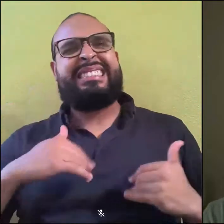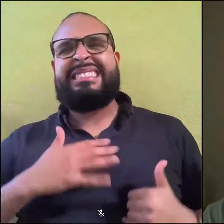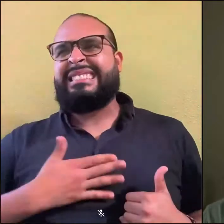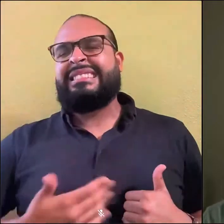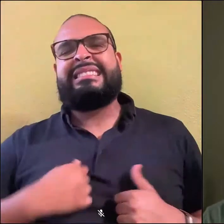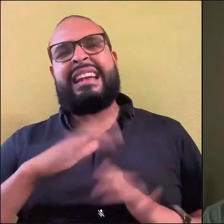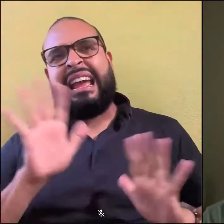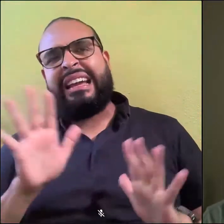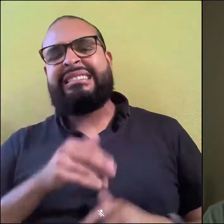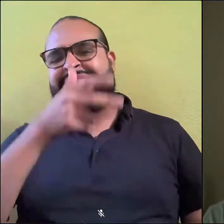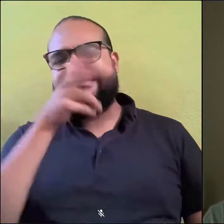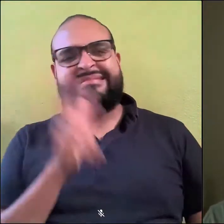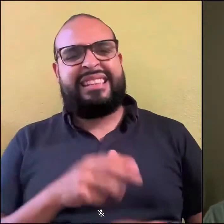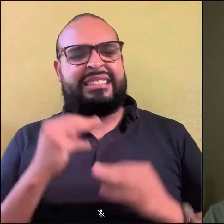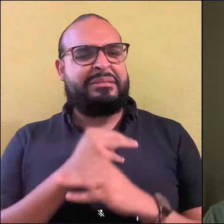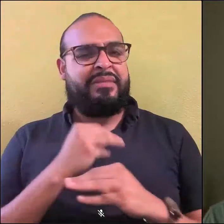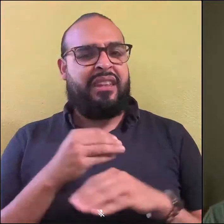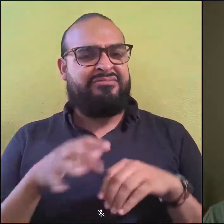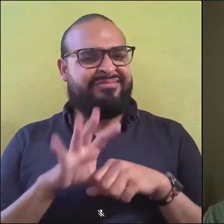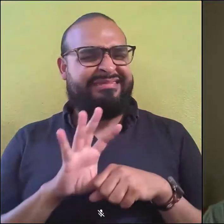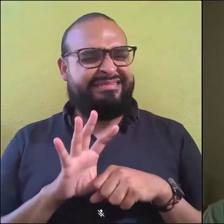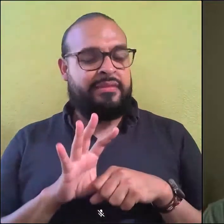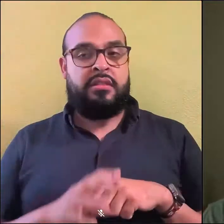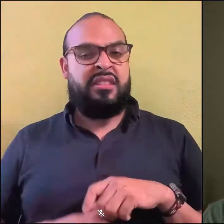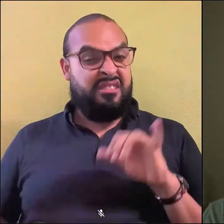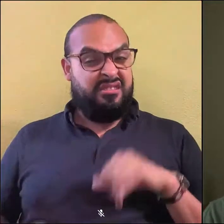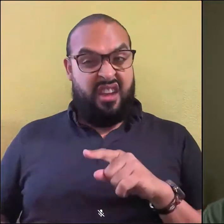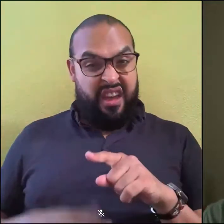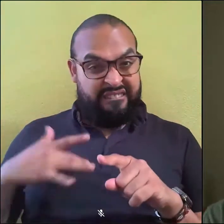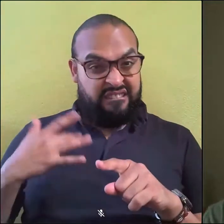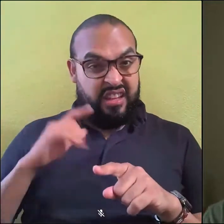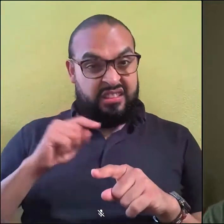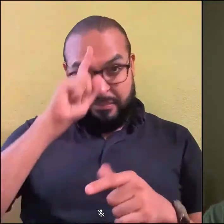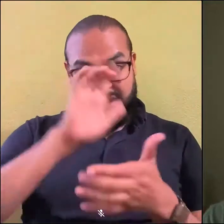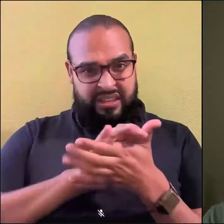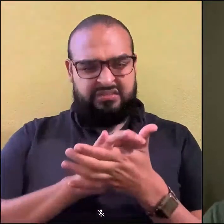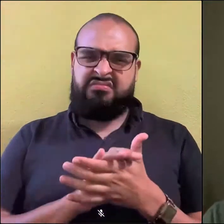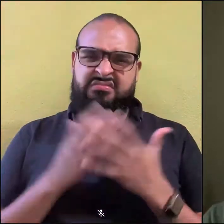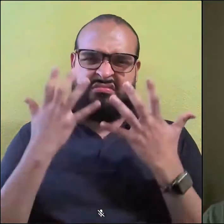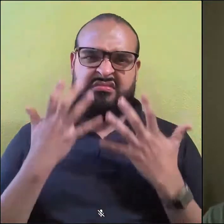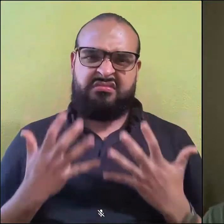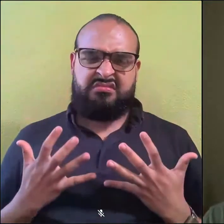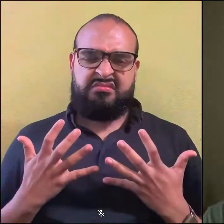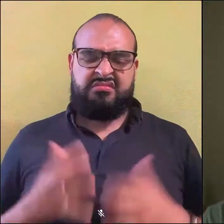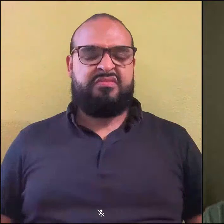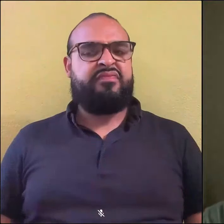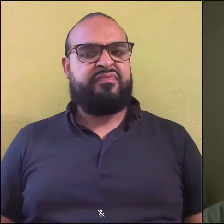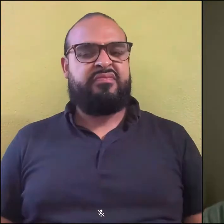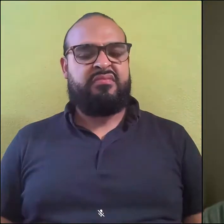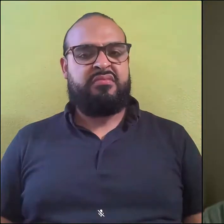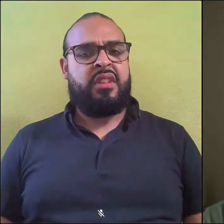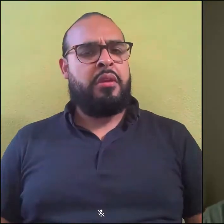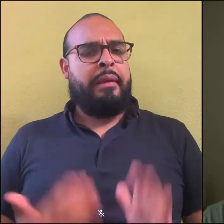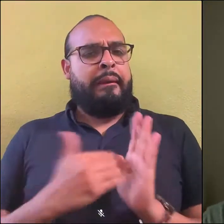mean, a tragedy in so many ways. So this concept of identity, there are some parts, when we go to understand who we are,